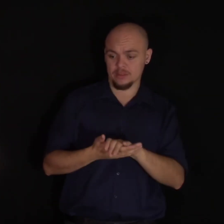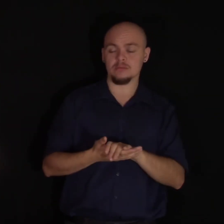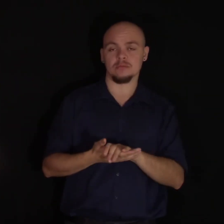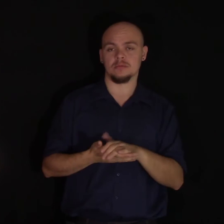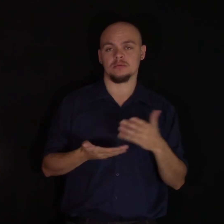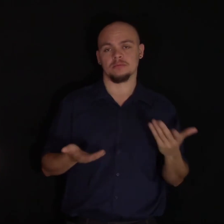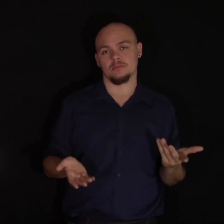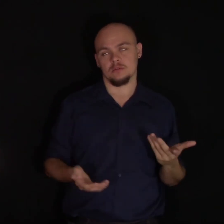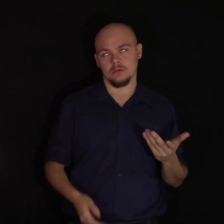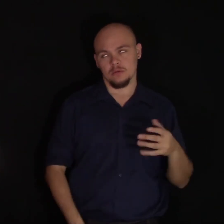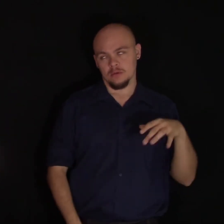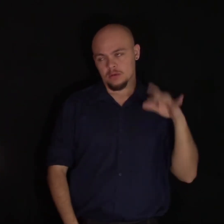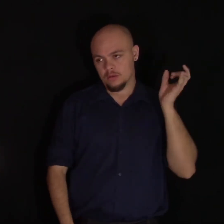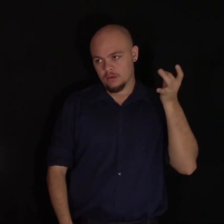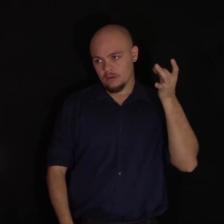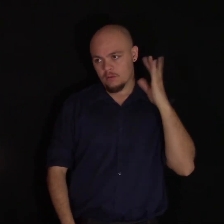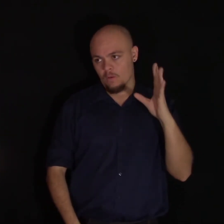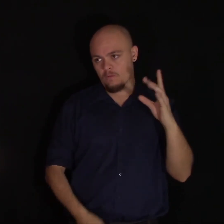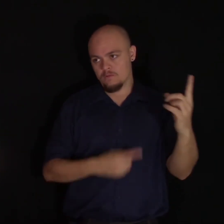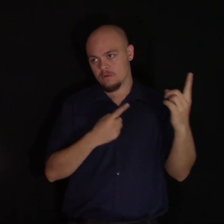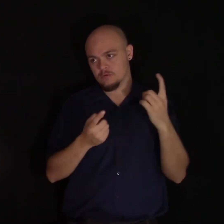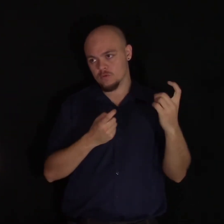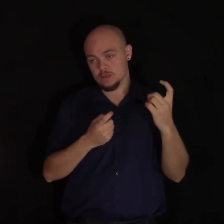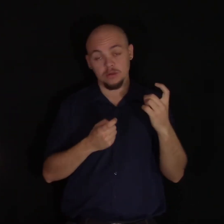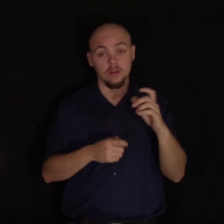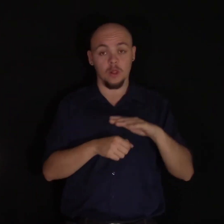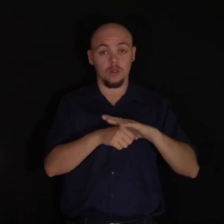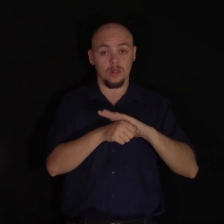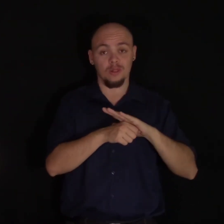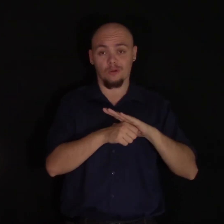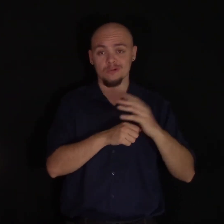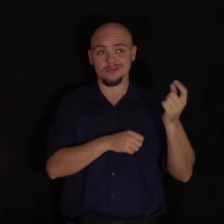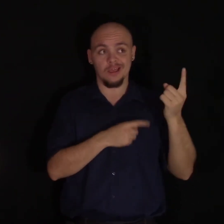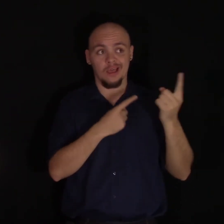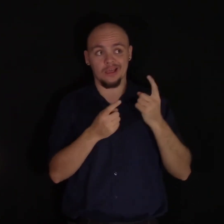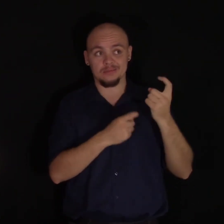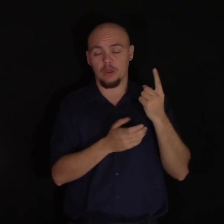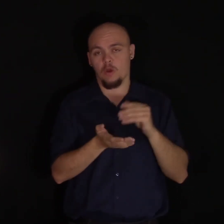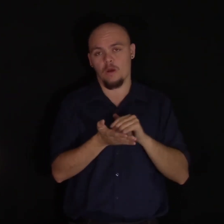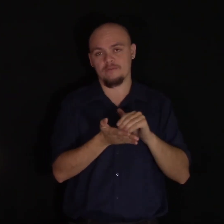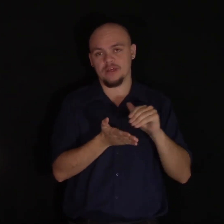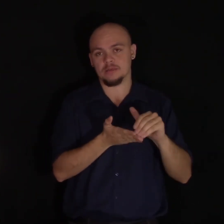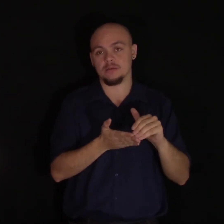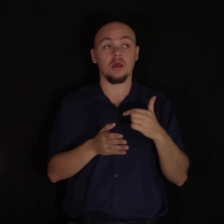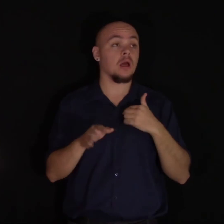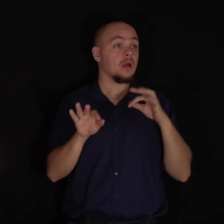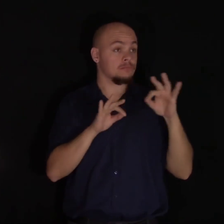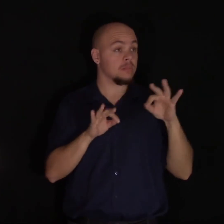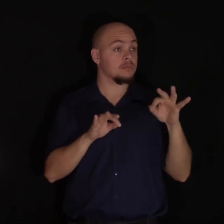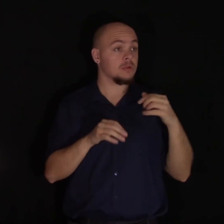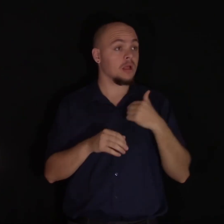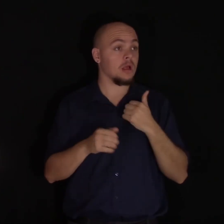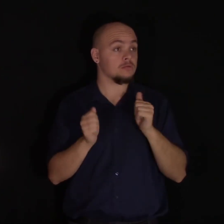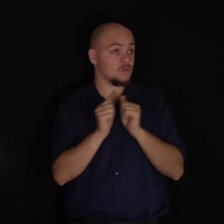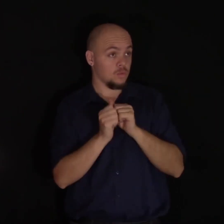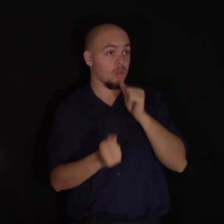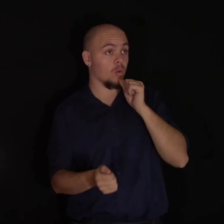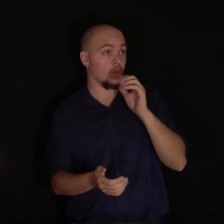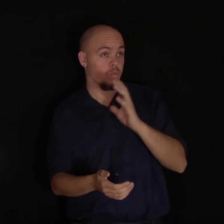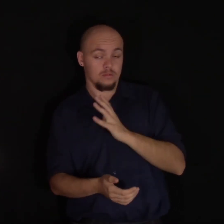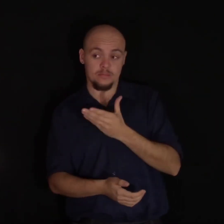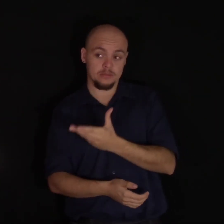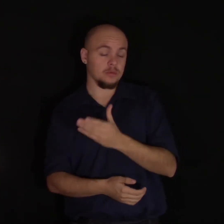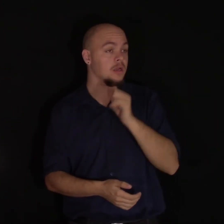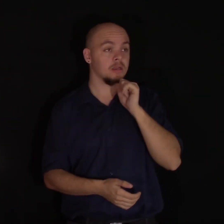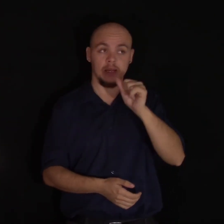was a dreaded question that I got asked a lot by locals while traveling. When I explained to her that I was with a woman instead of a